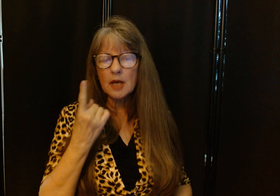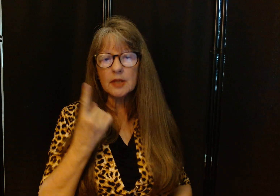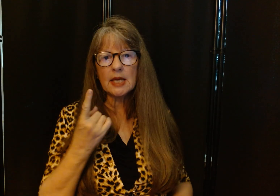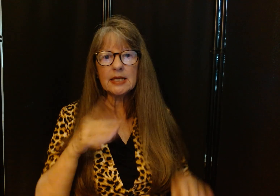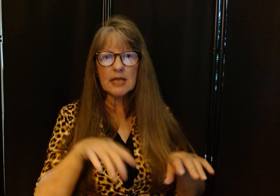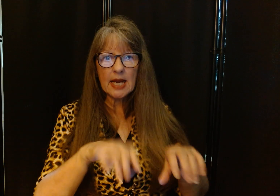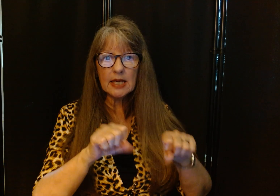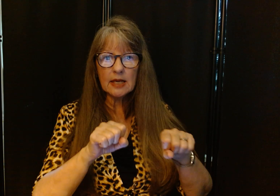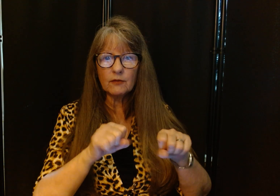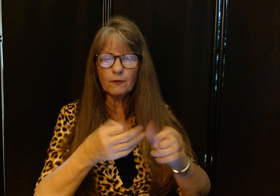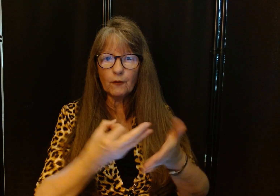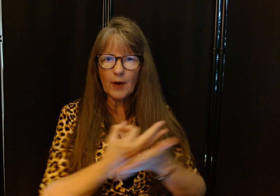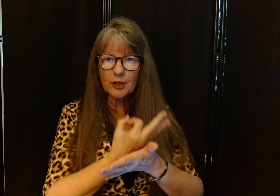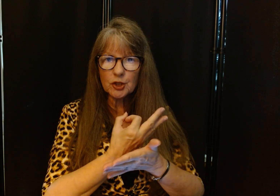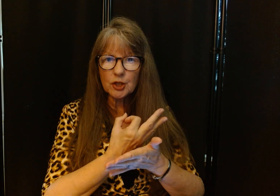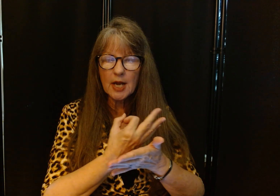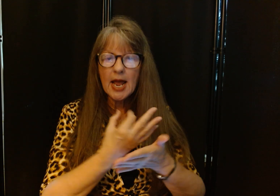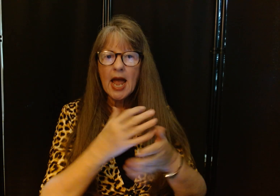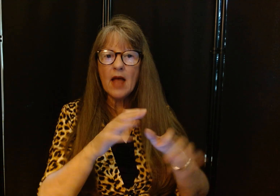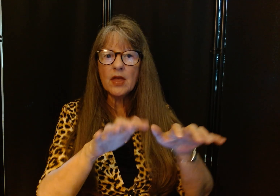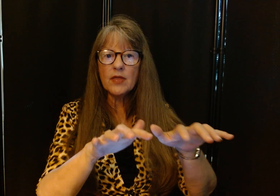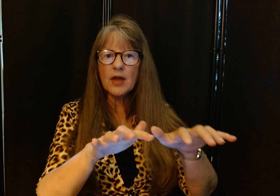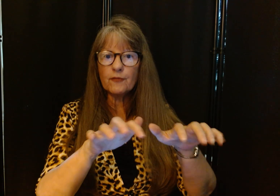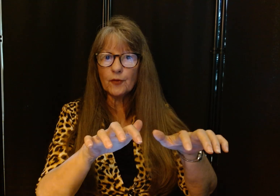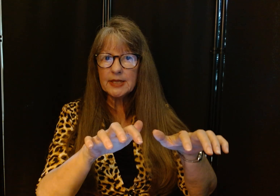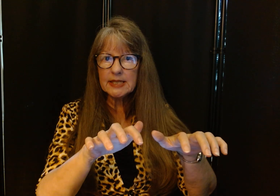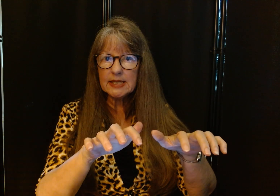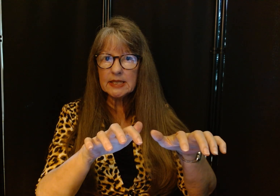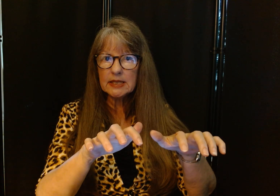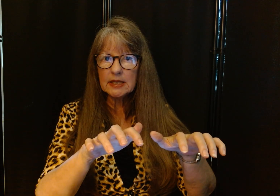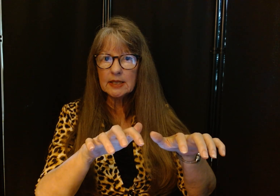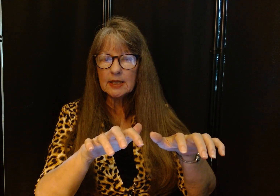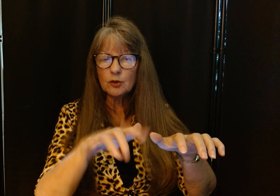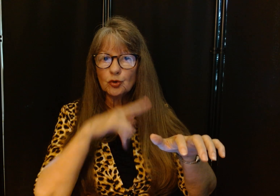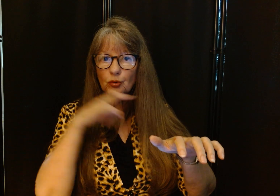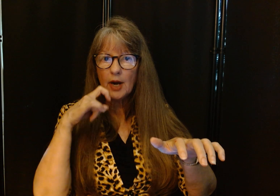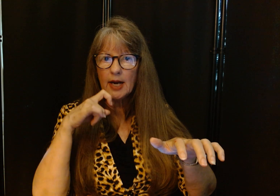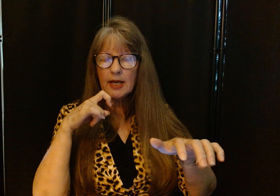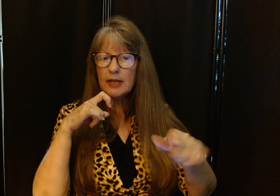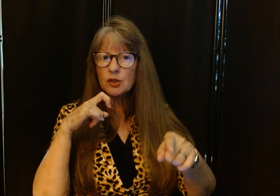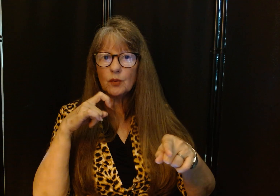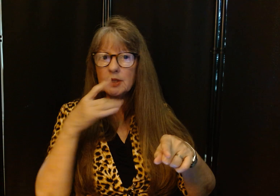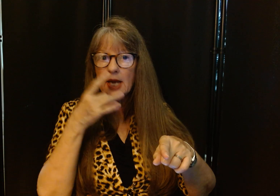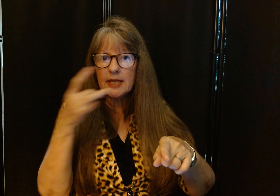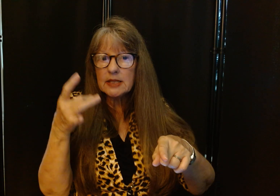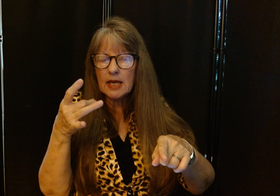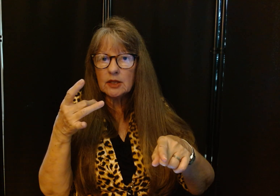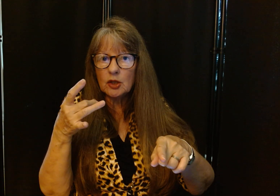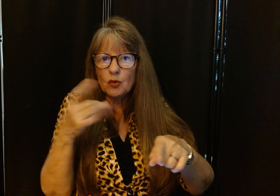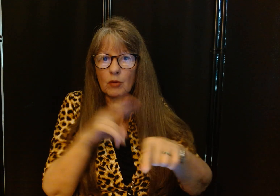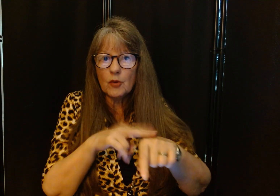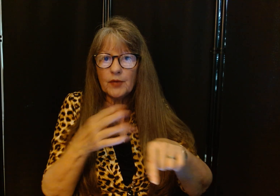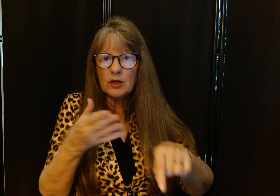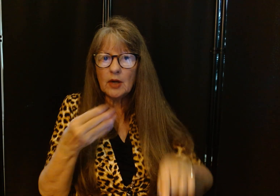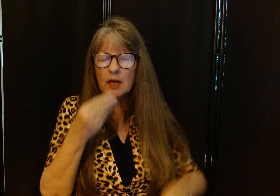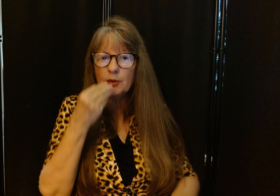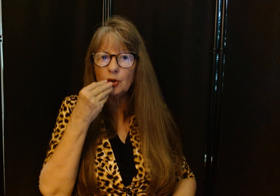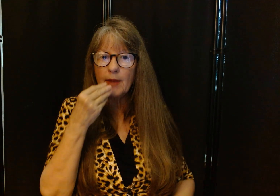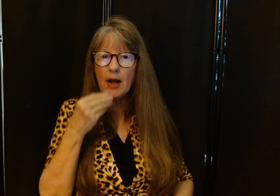they take it fresh and then they freeze it dried, and so it tastes like the normal thing. You kind of put it in your mouth and you